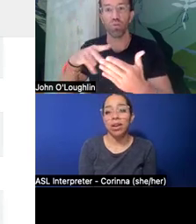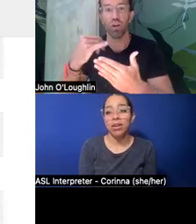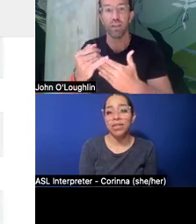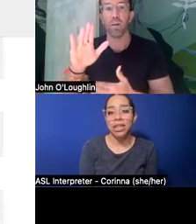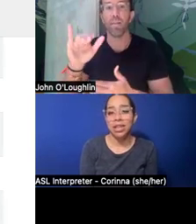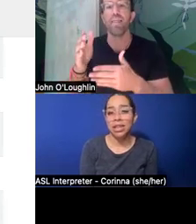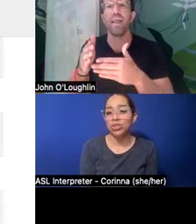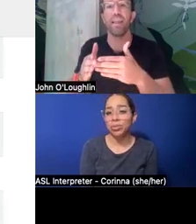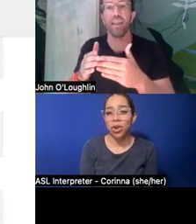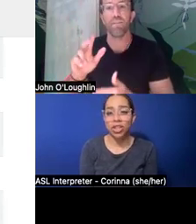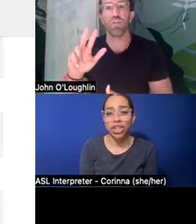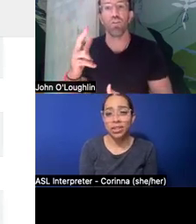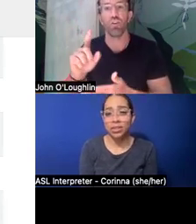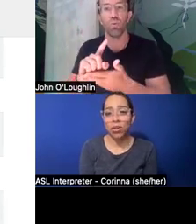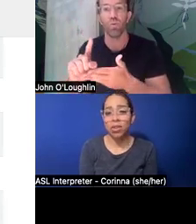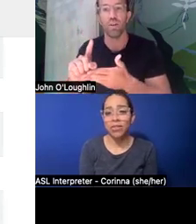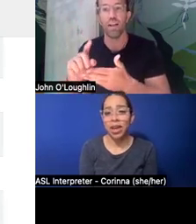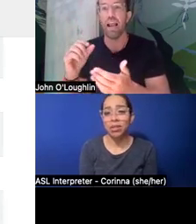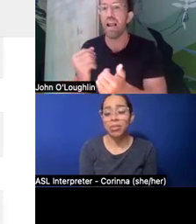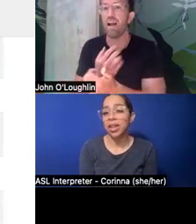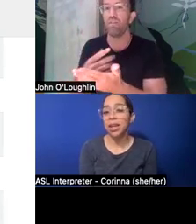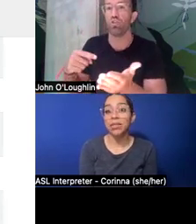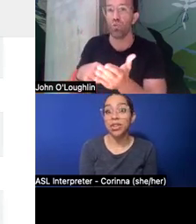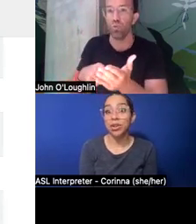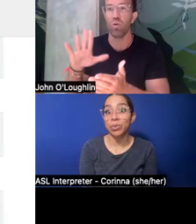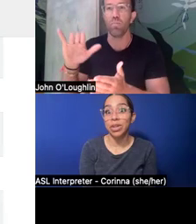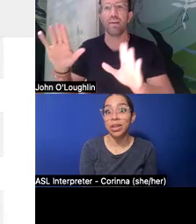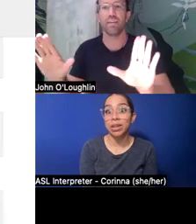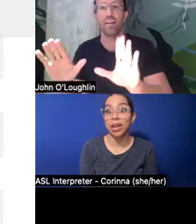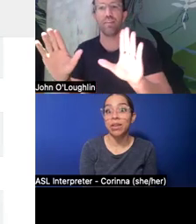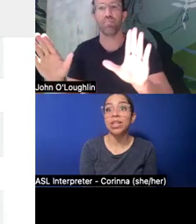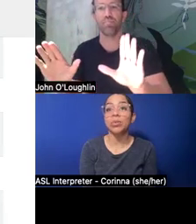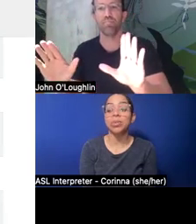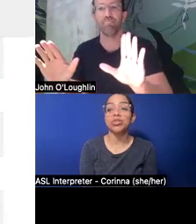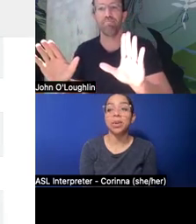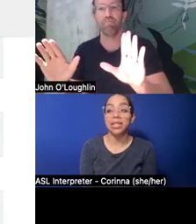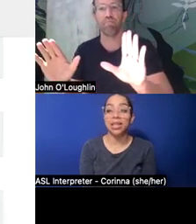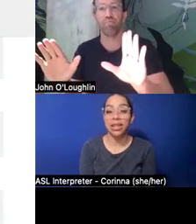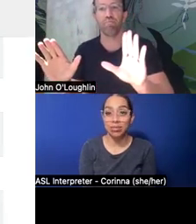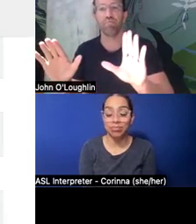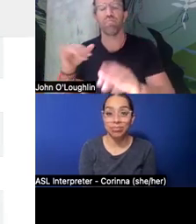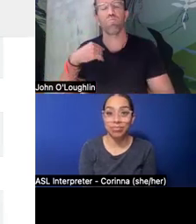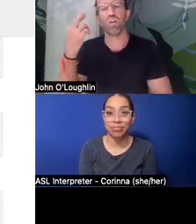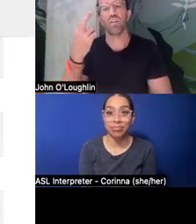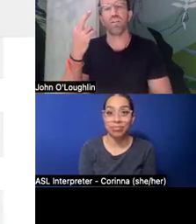all of the script projects, all of that by the end of the 3rd week. Everything would be due by